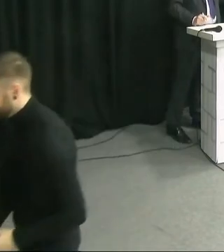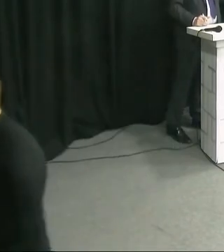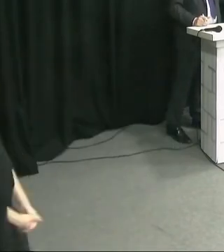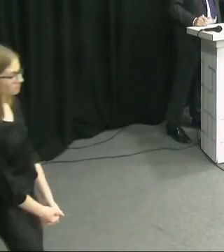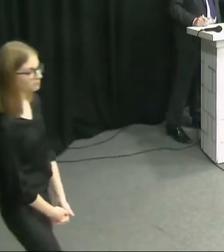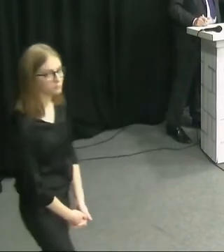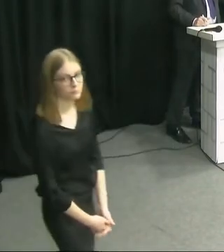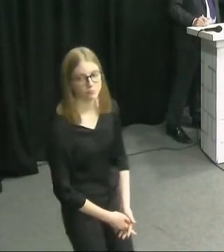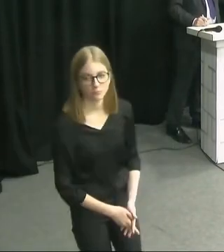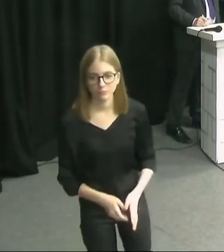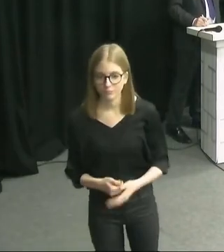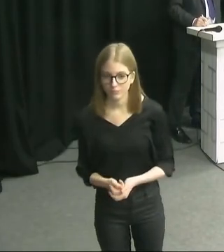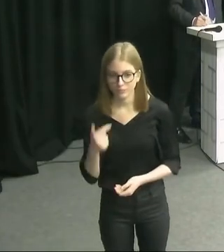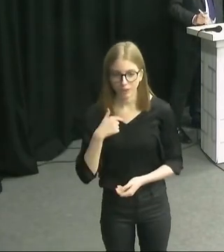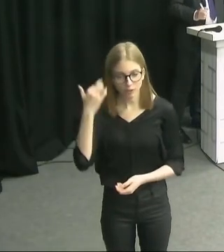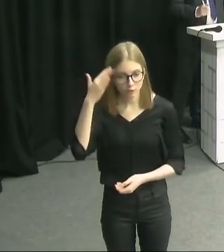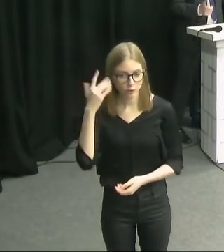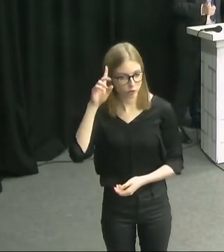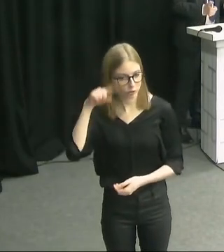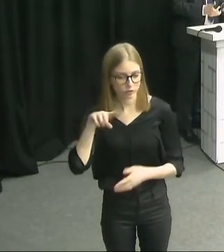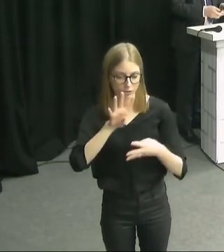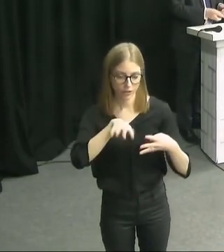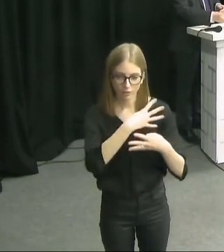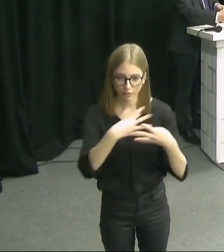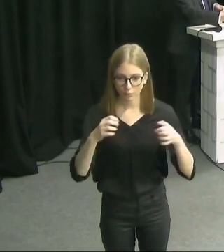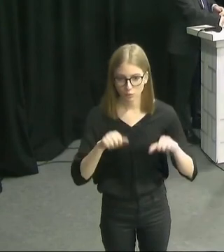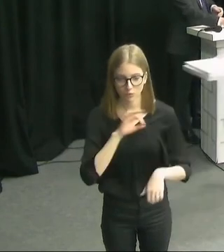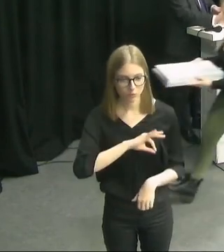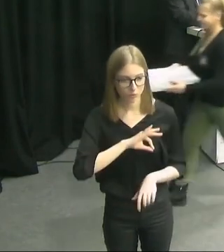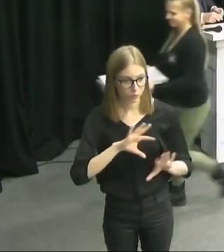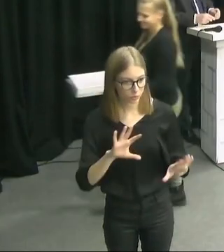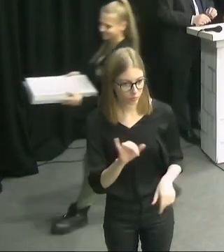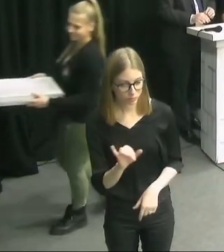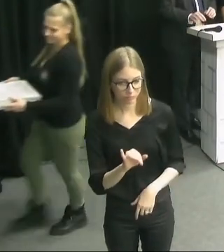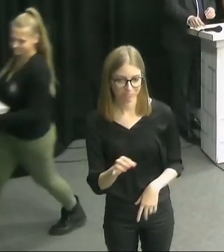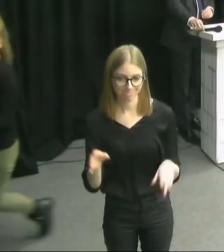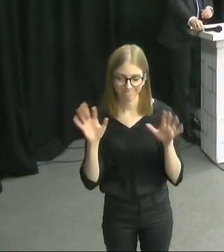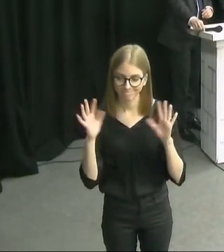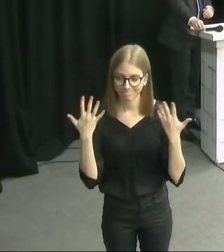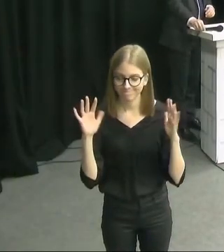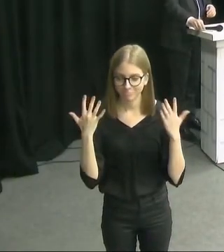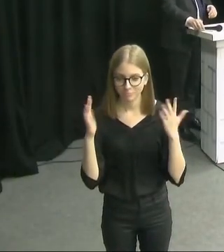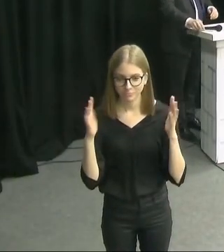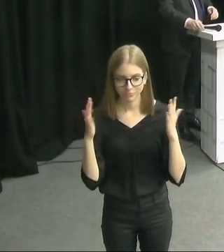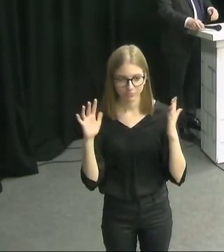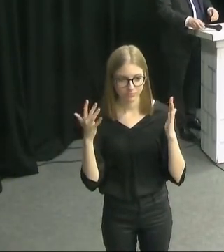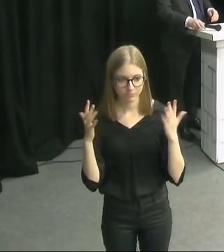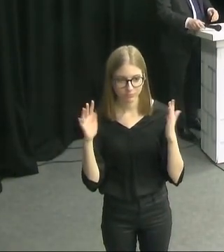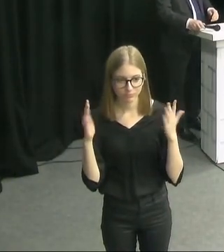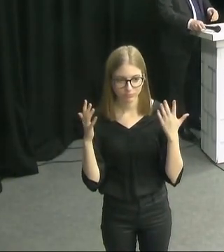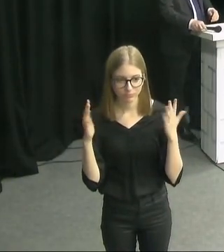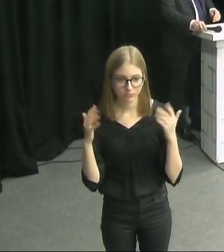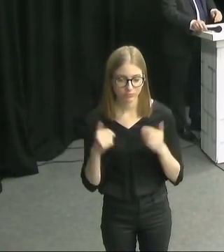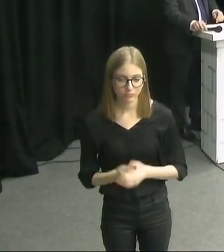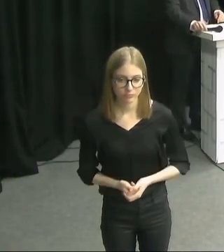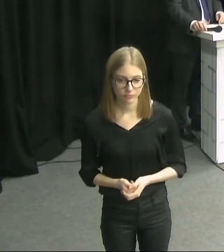collect these important papers. I think we'll have a place